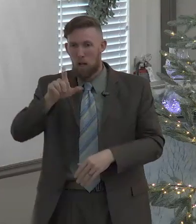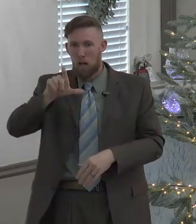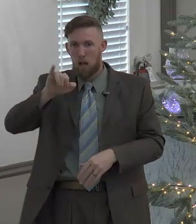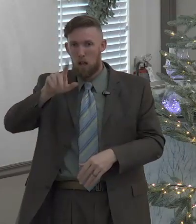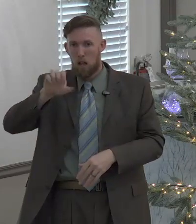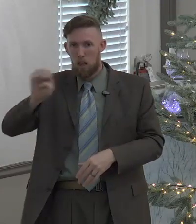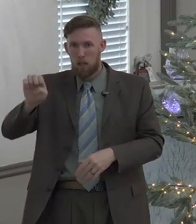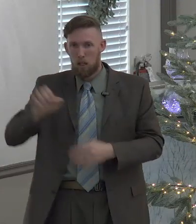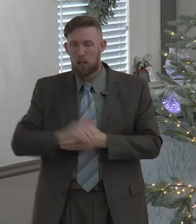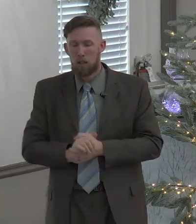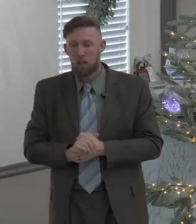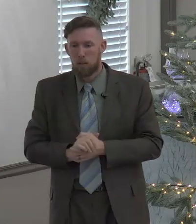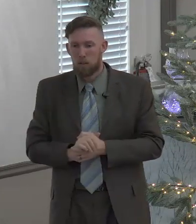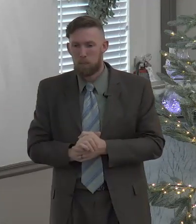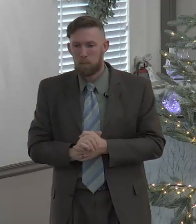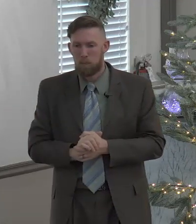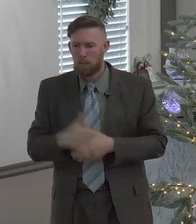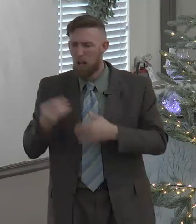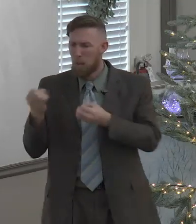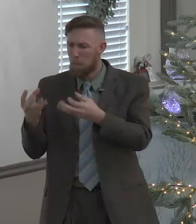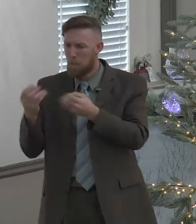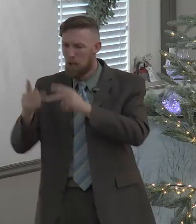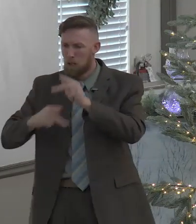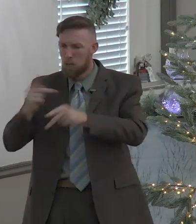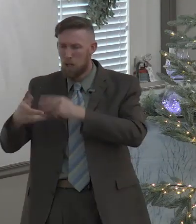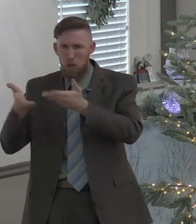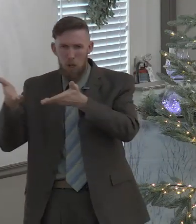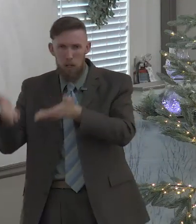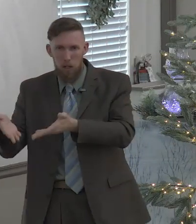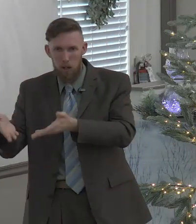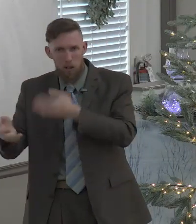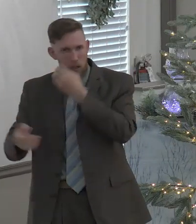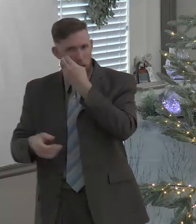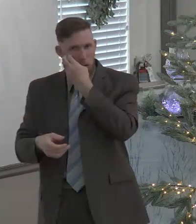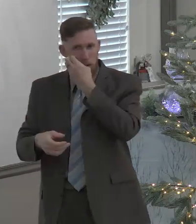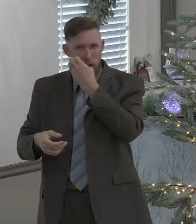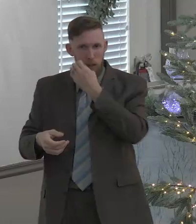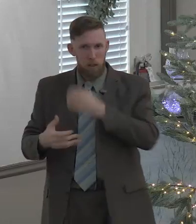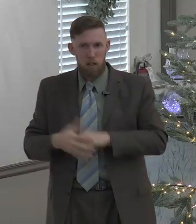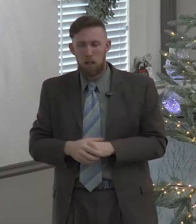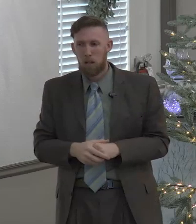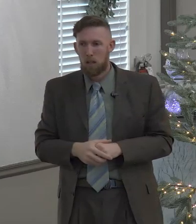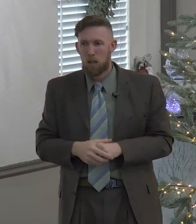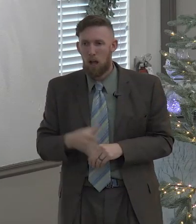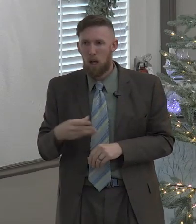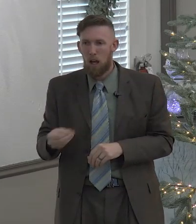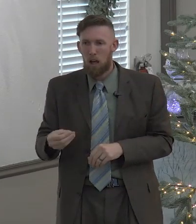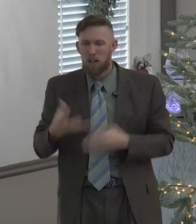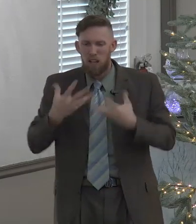they really want to hear Jesus and what Jesus has to say? Probably not.